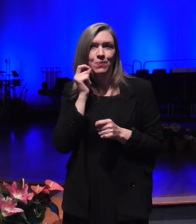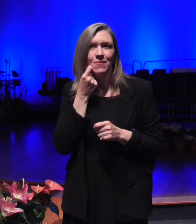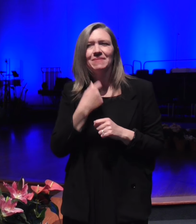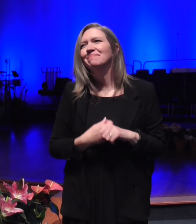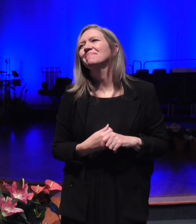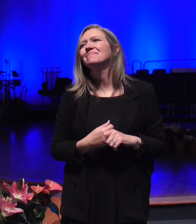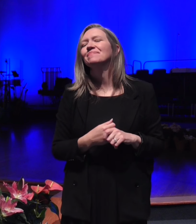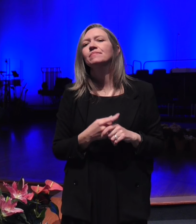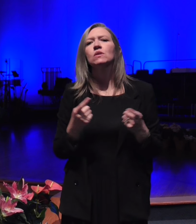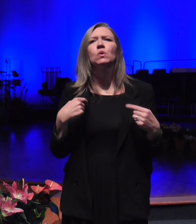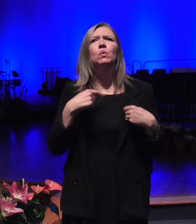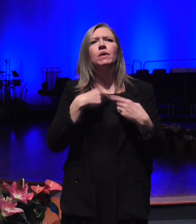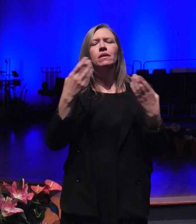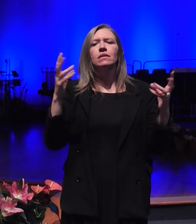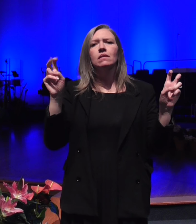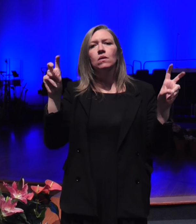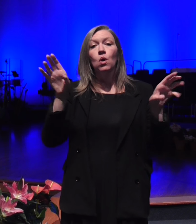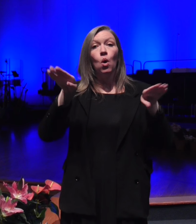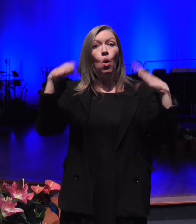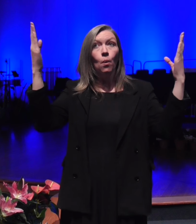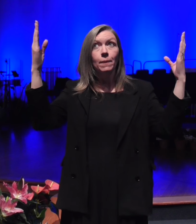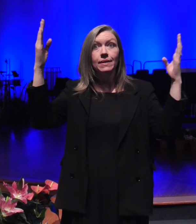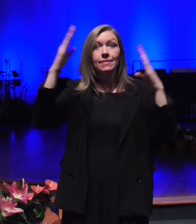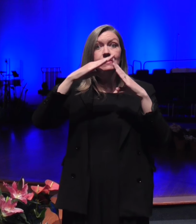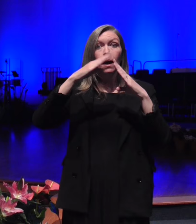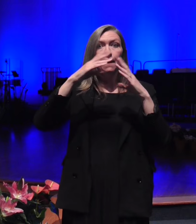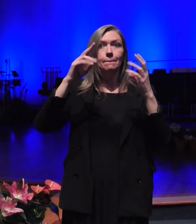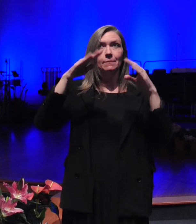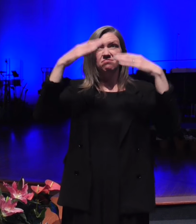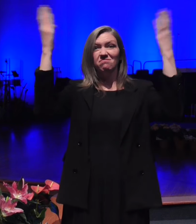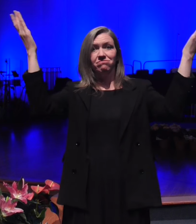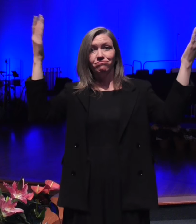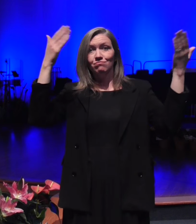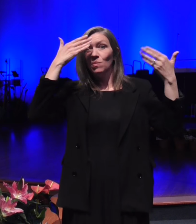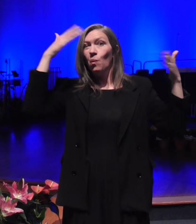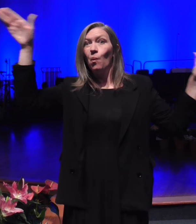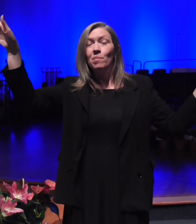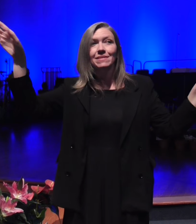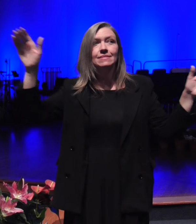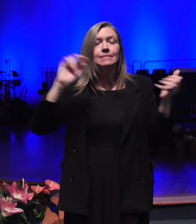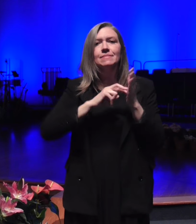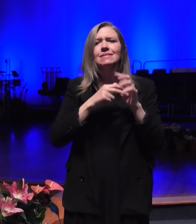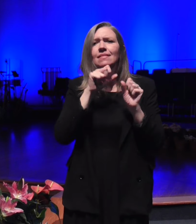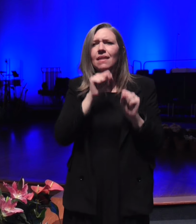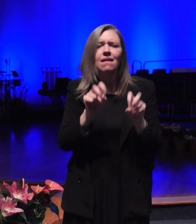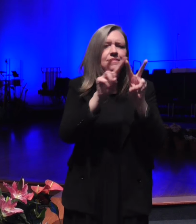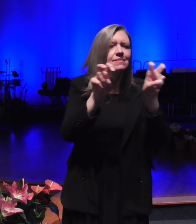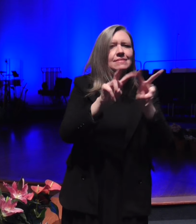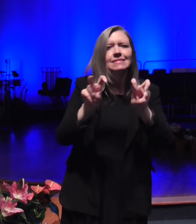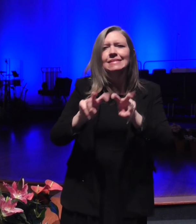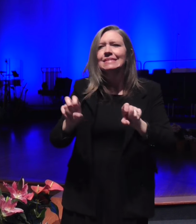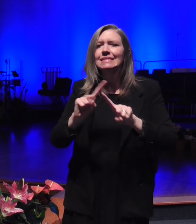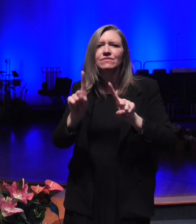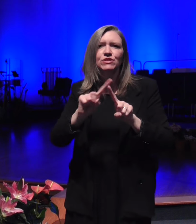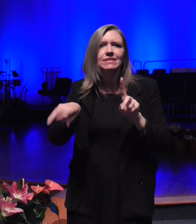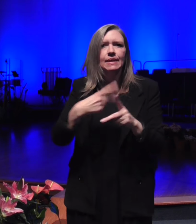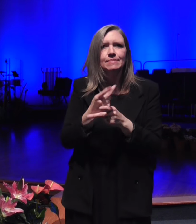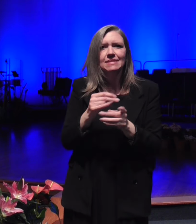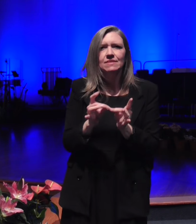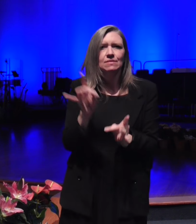We're open at the top, which means we love exploring spirituality through all sources. But here's the thing. Here's the one rule to remember.